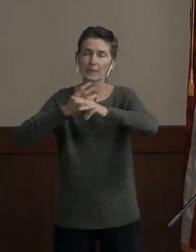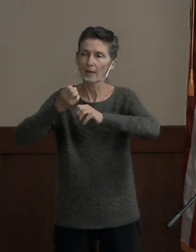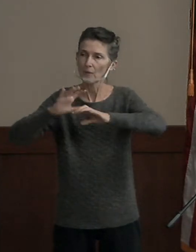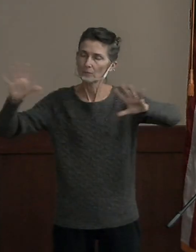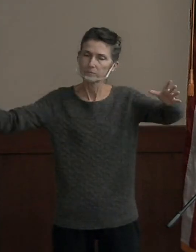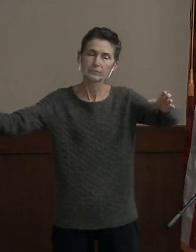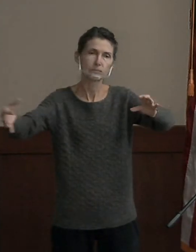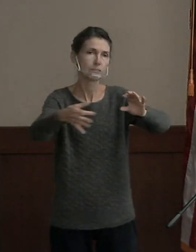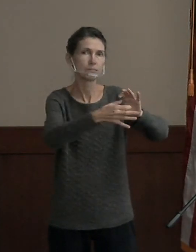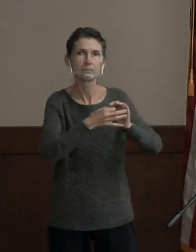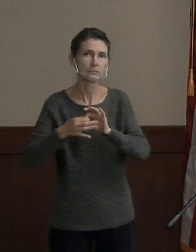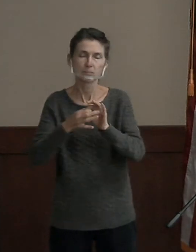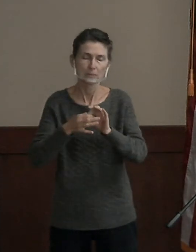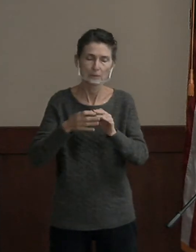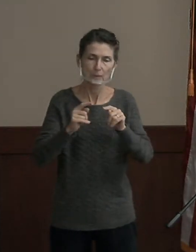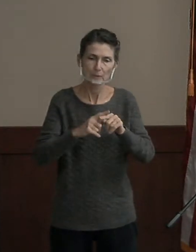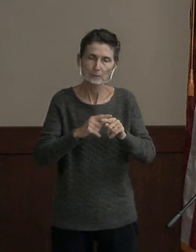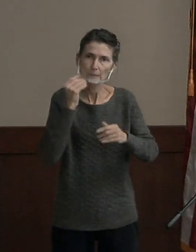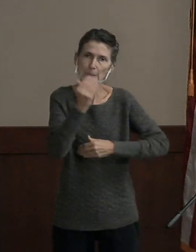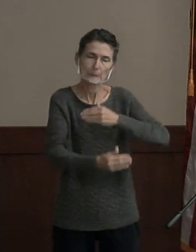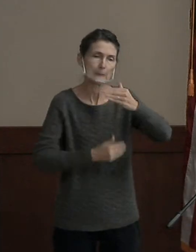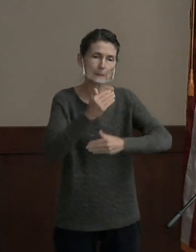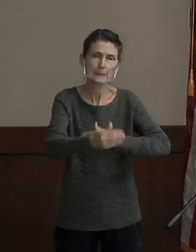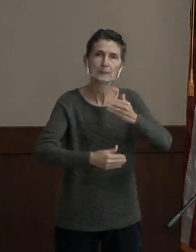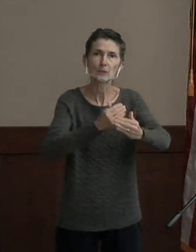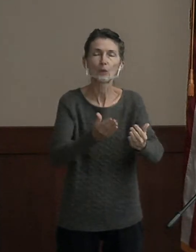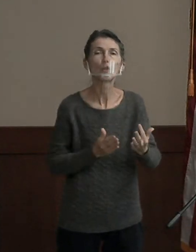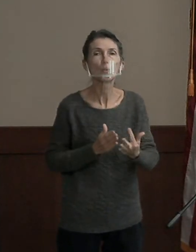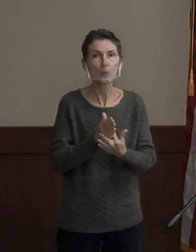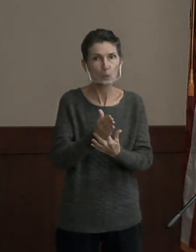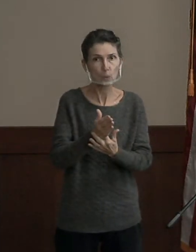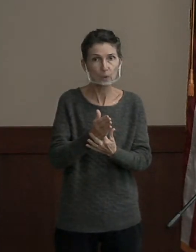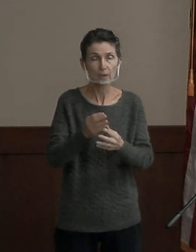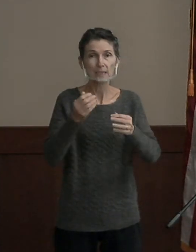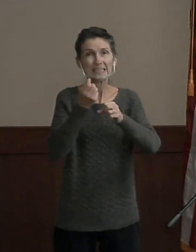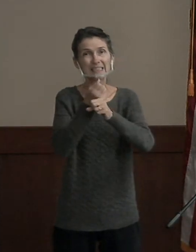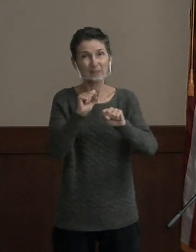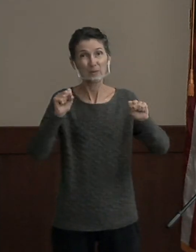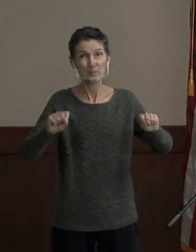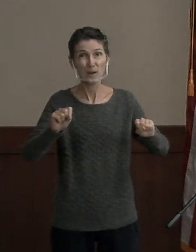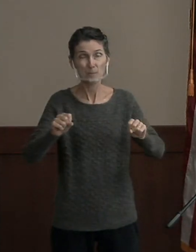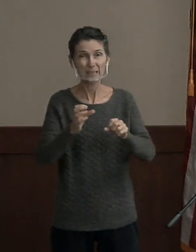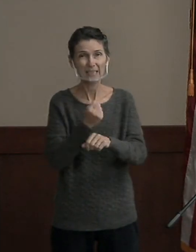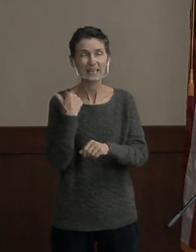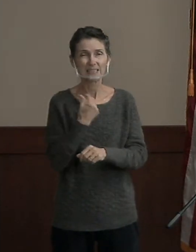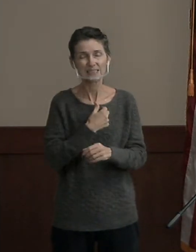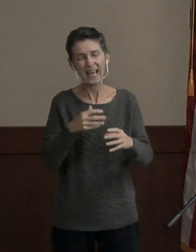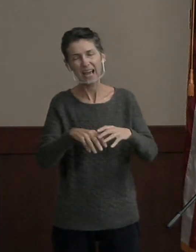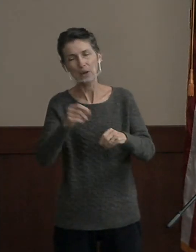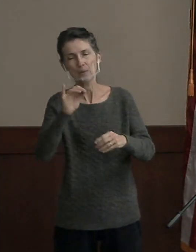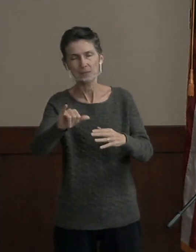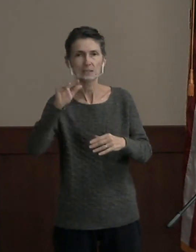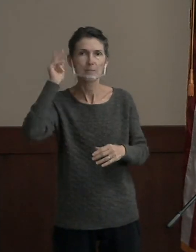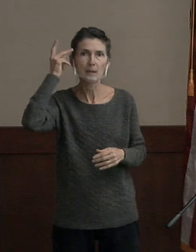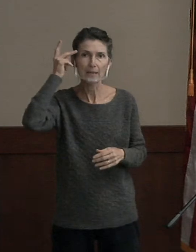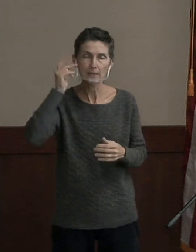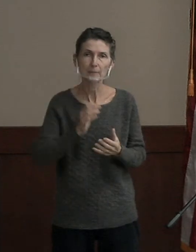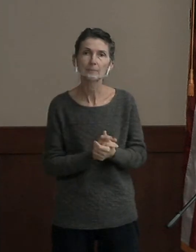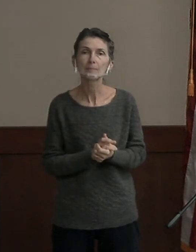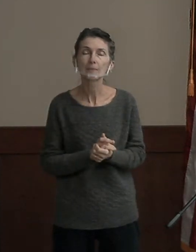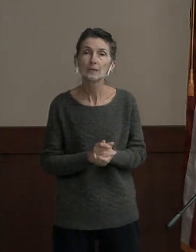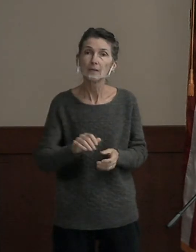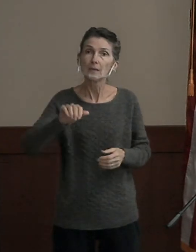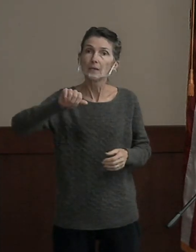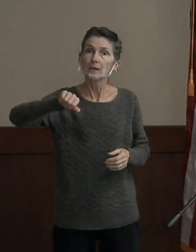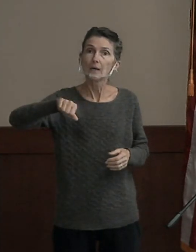to really try to speed us through and as safely as possible get us out of the pandemic. As with